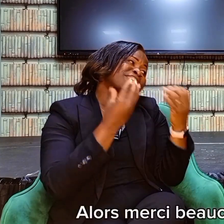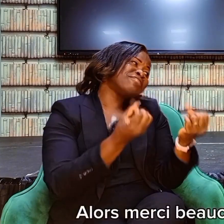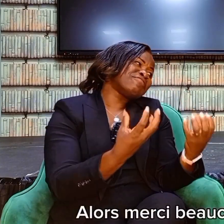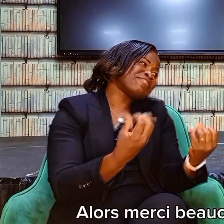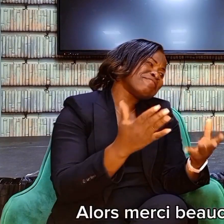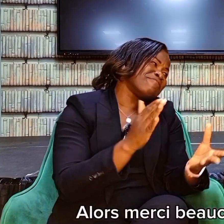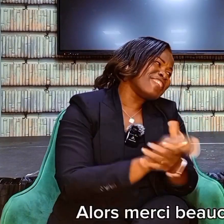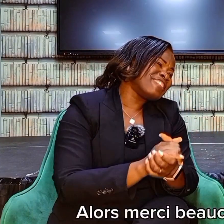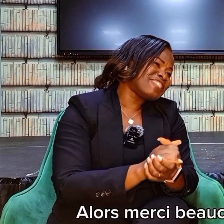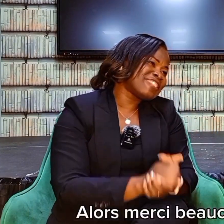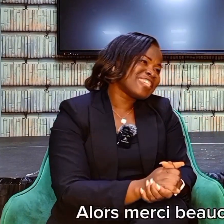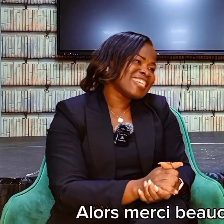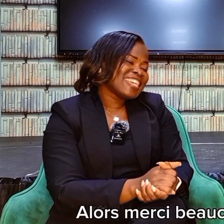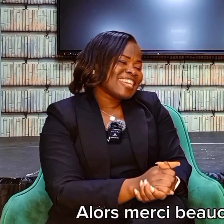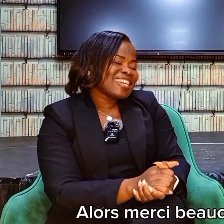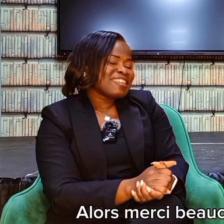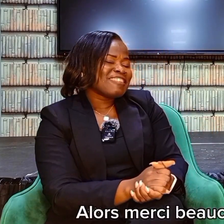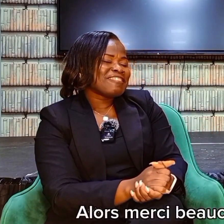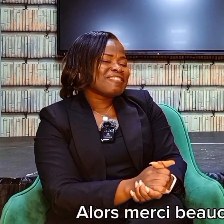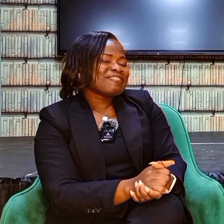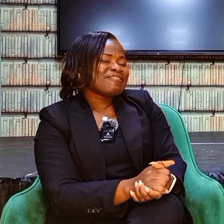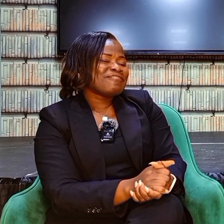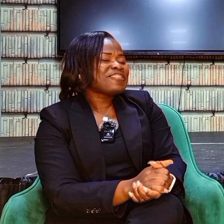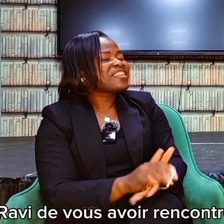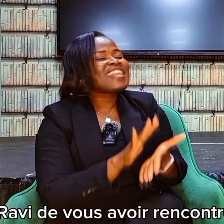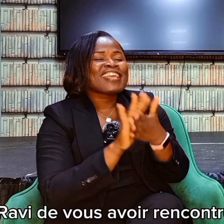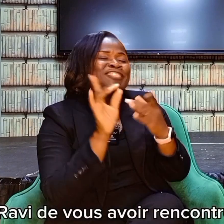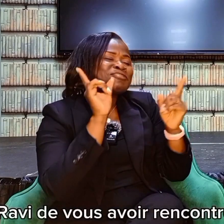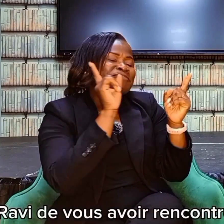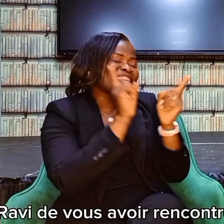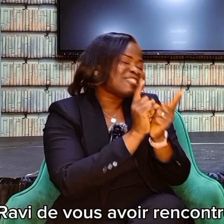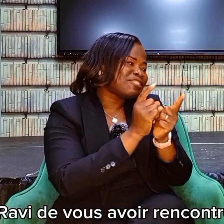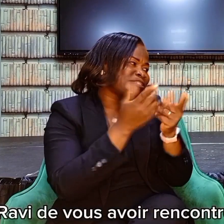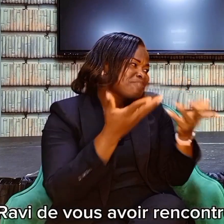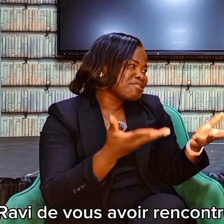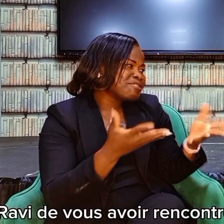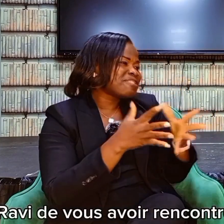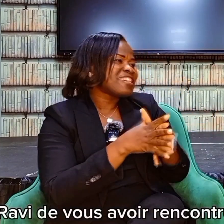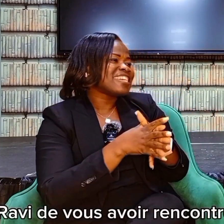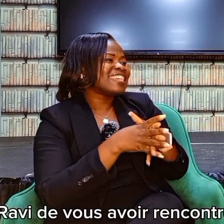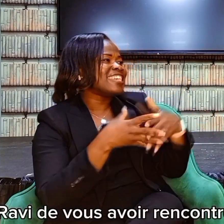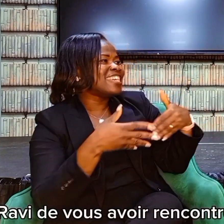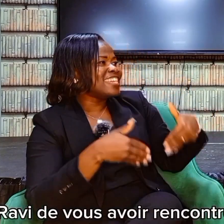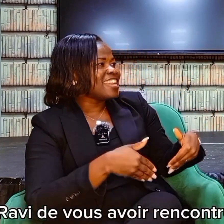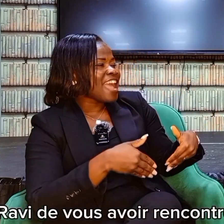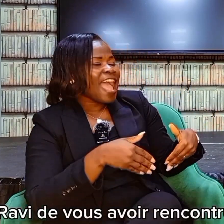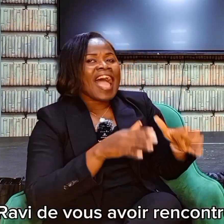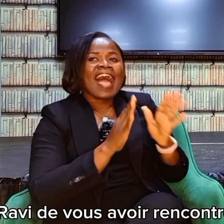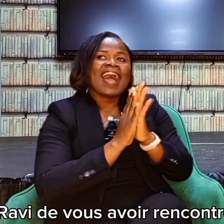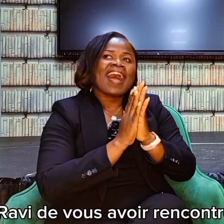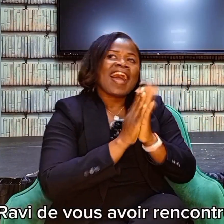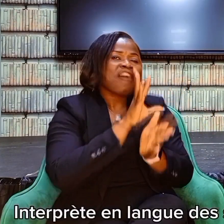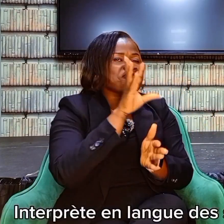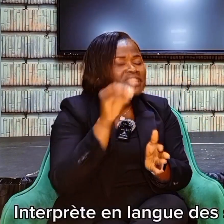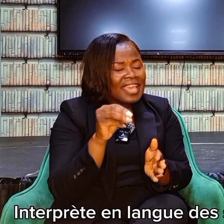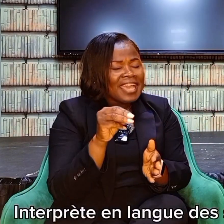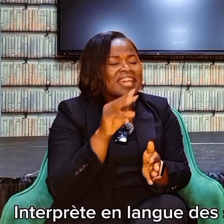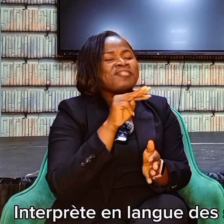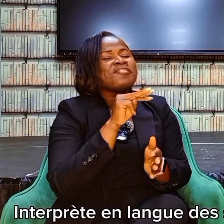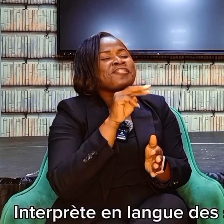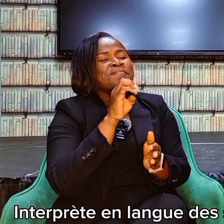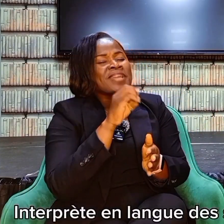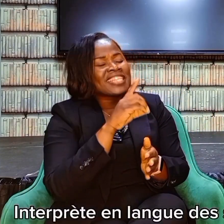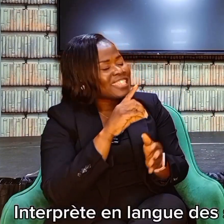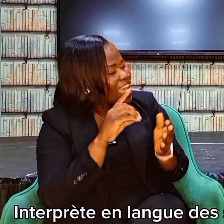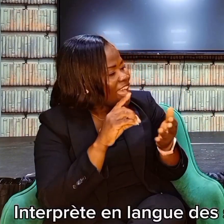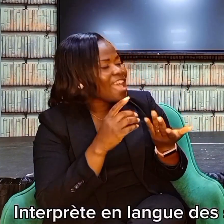So, thank you very much. You're welcome. Very nice to meet you here in